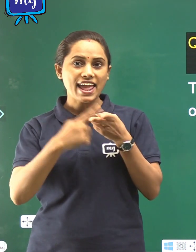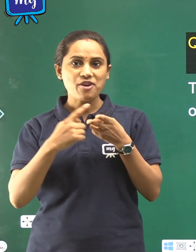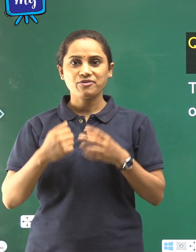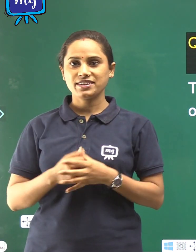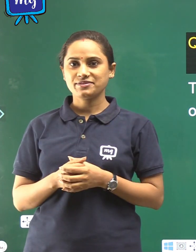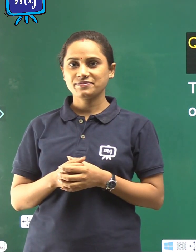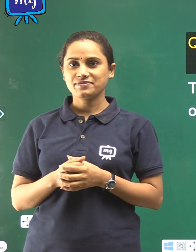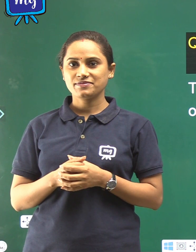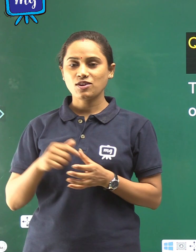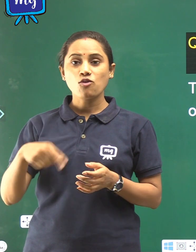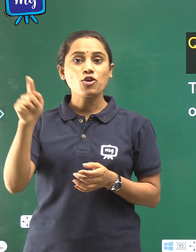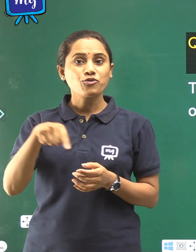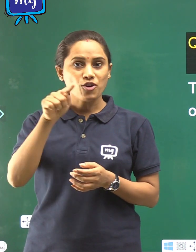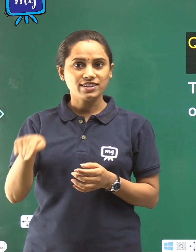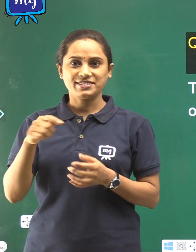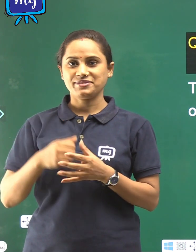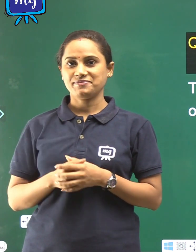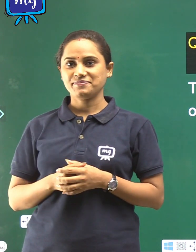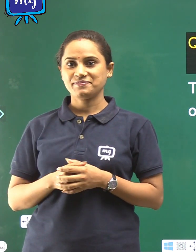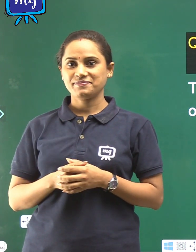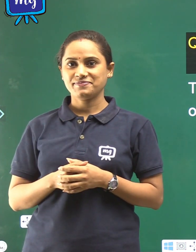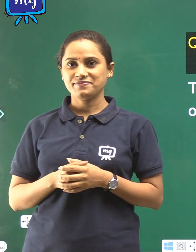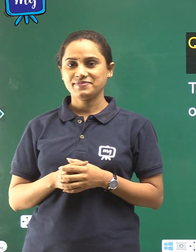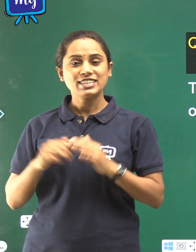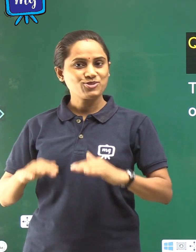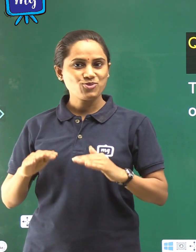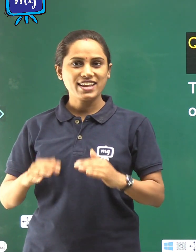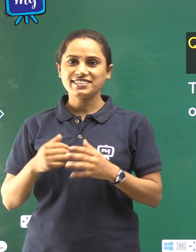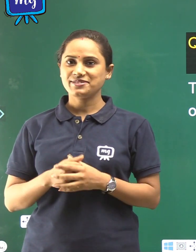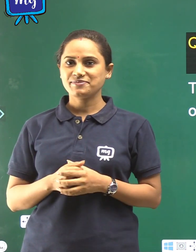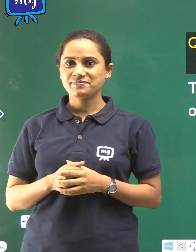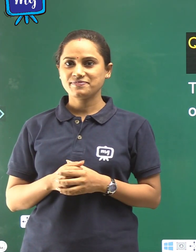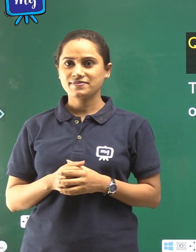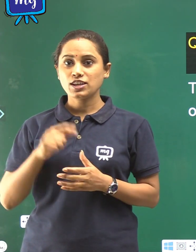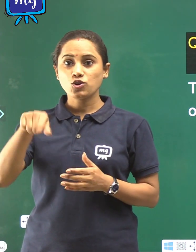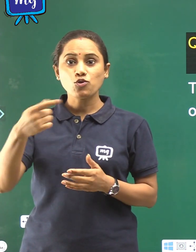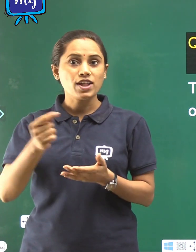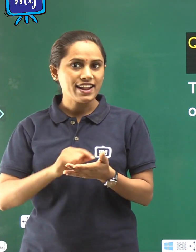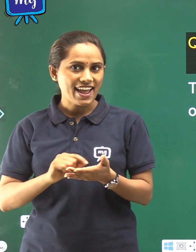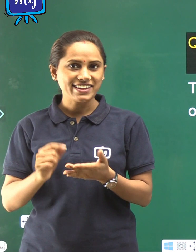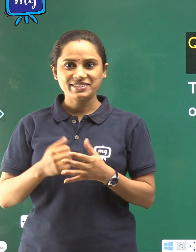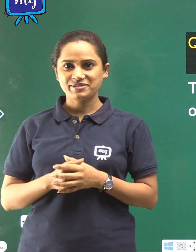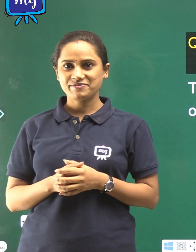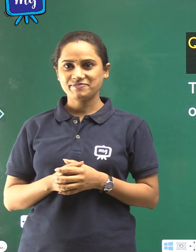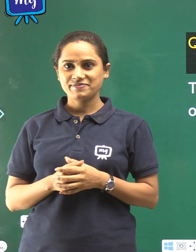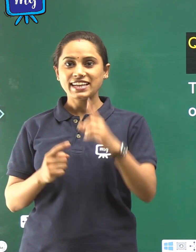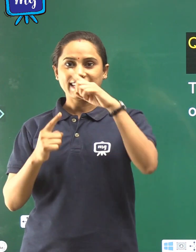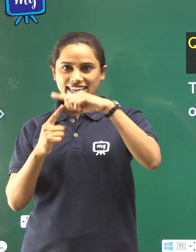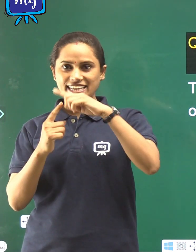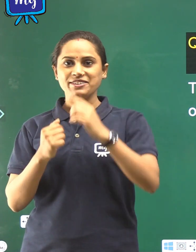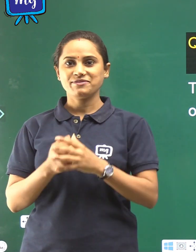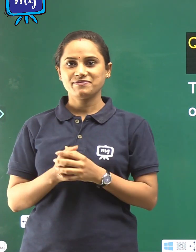F for false. Students, you will write